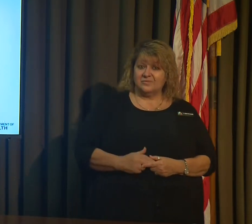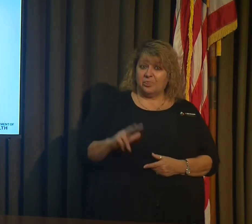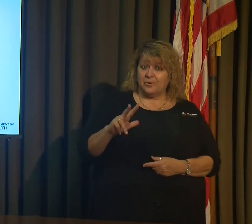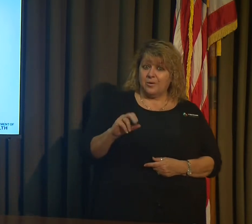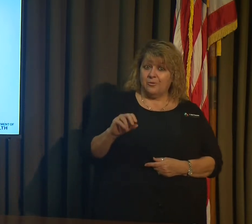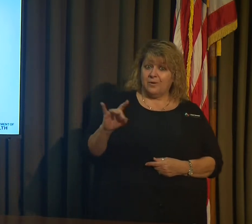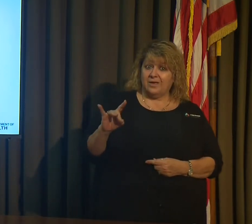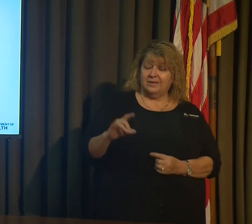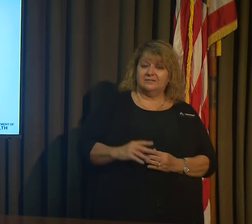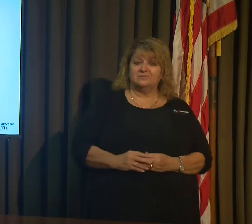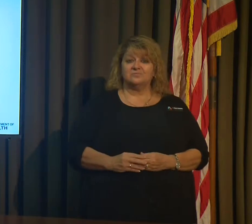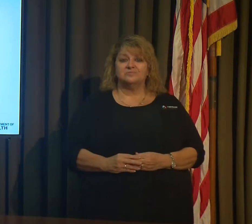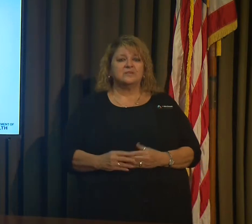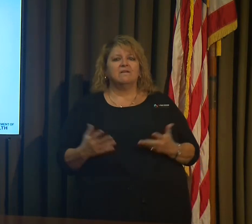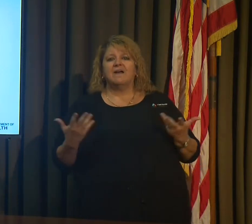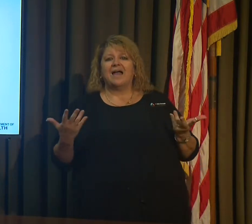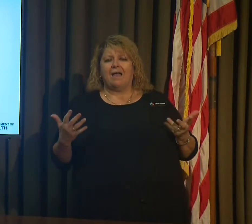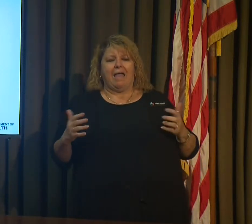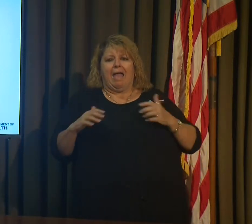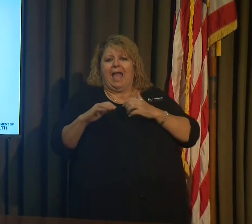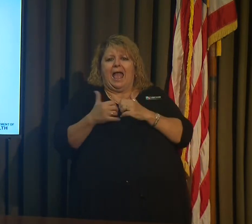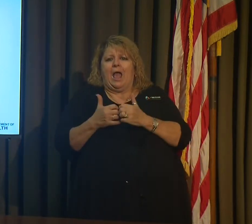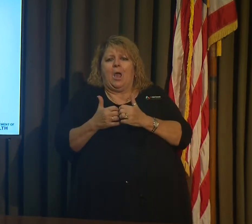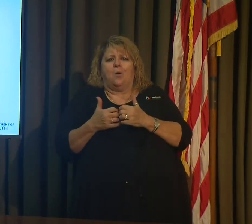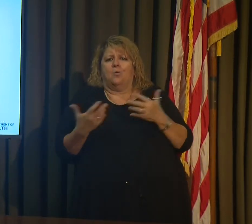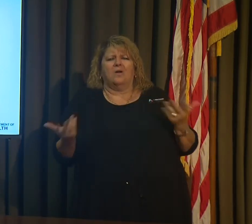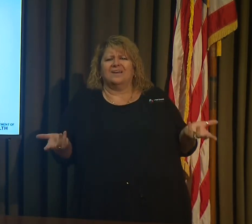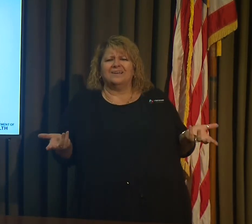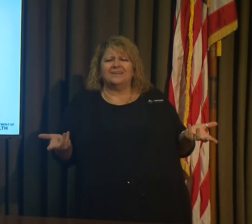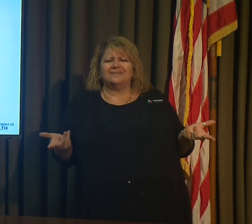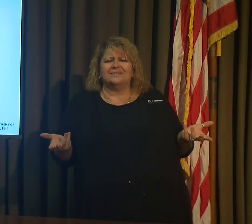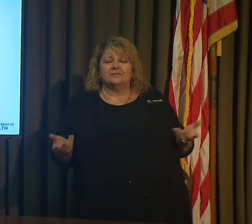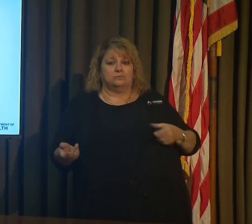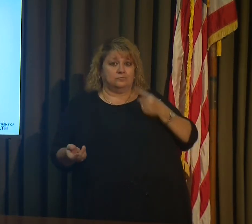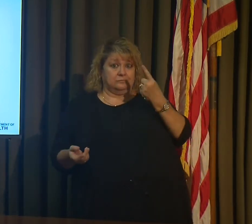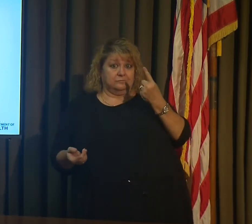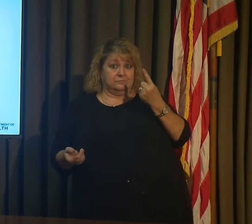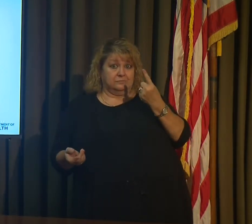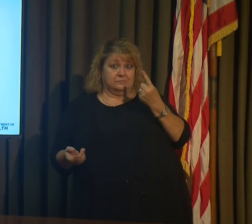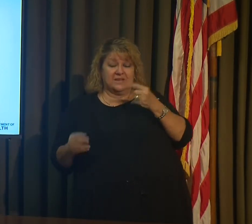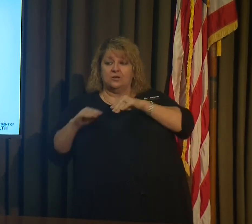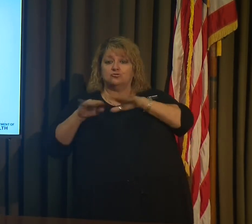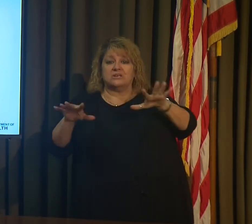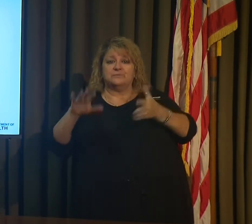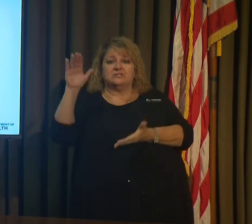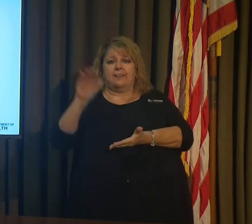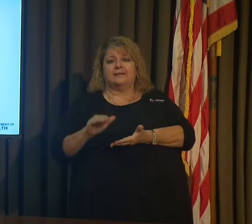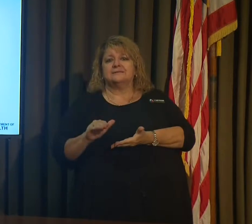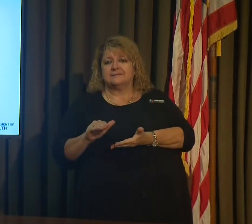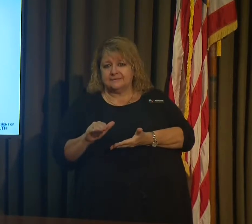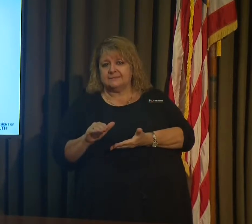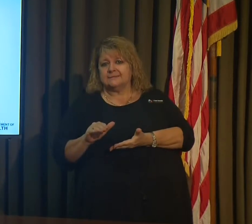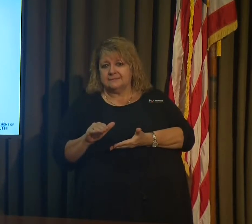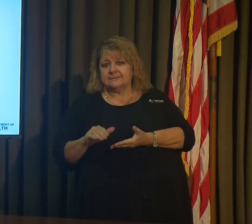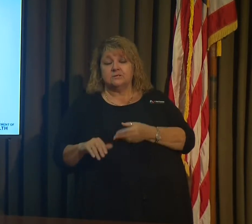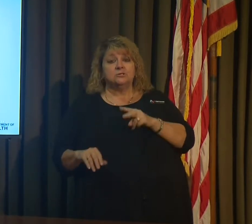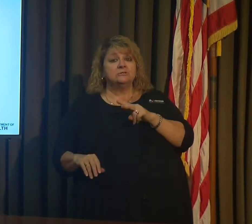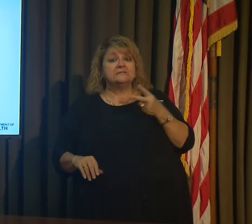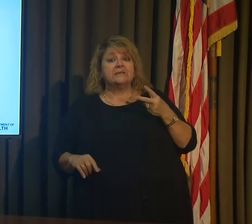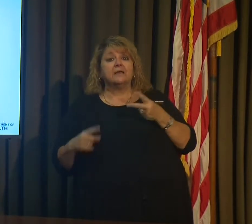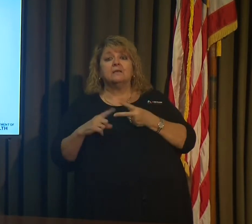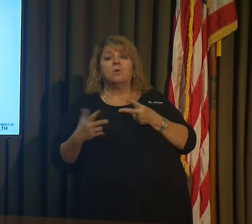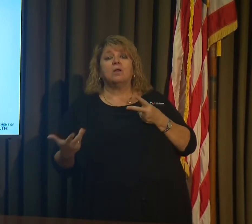308. This is as a result of two things, really. Number one, transmission has gone down across the state. Number